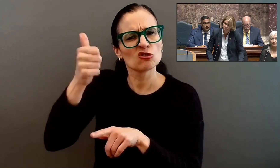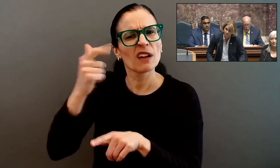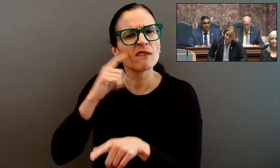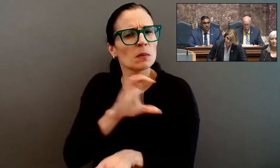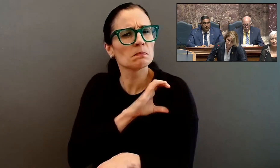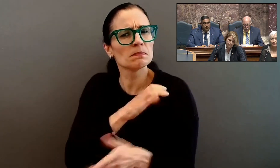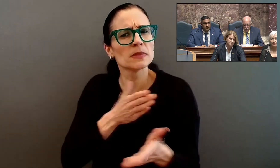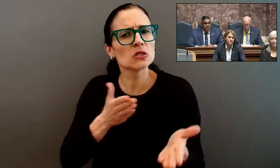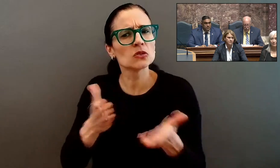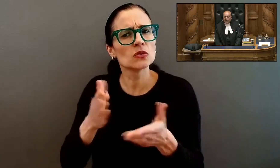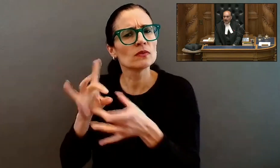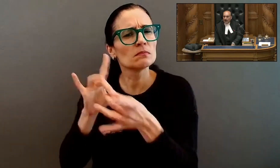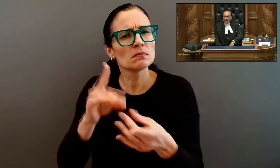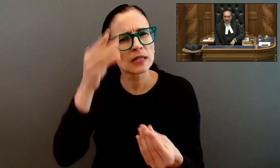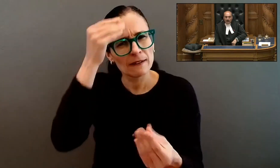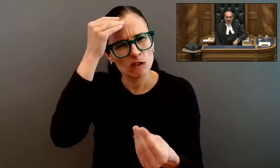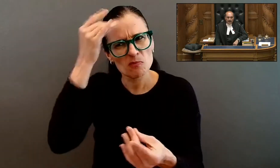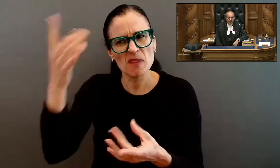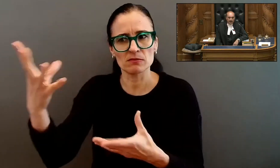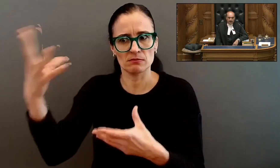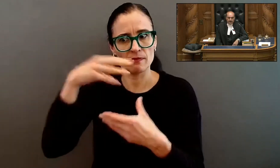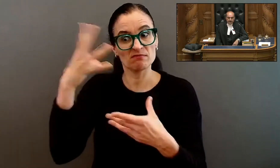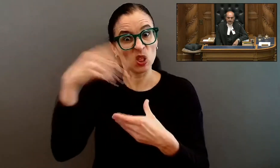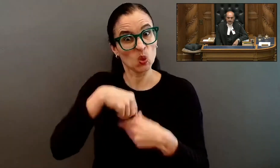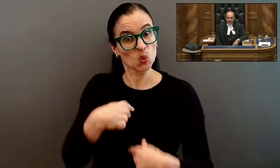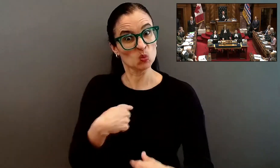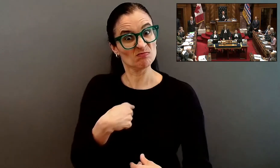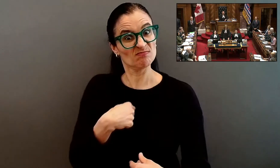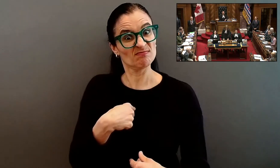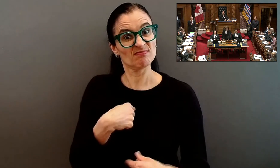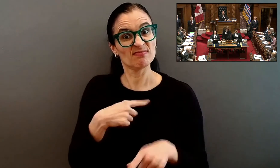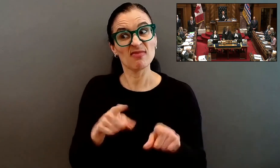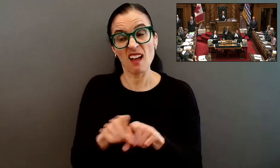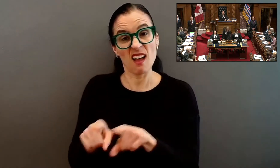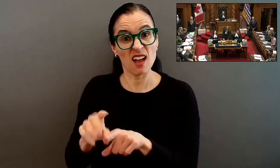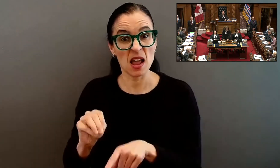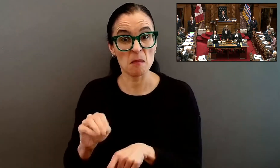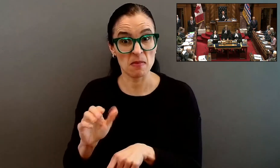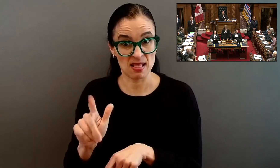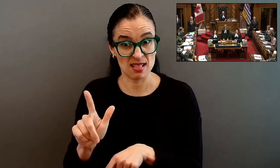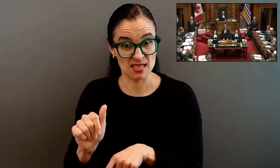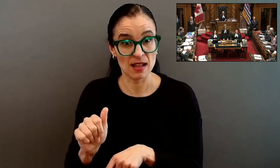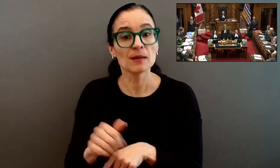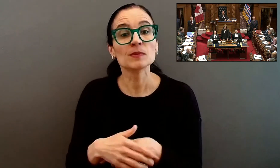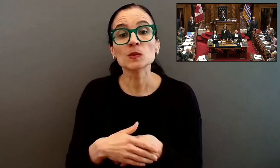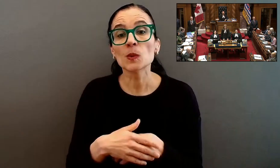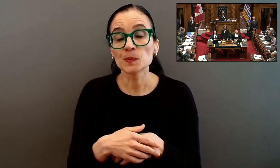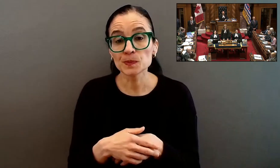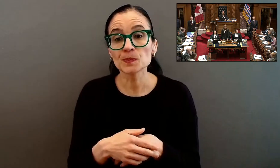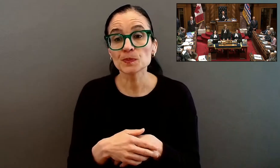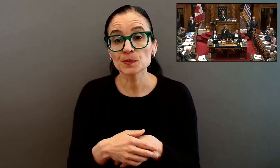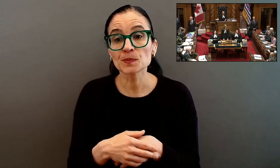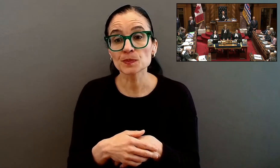Thank you, Member. Madam Clerk. Introduction of